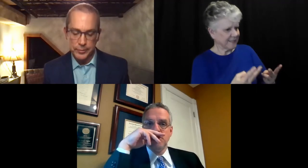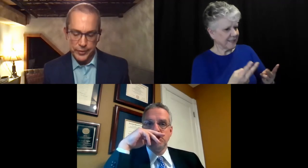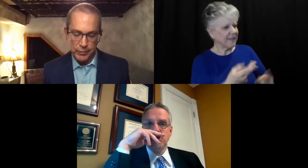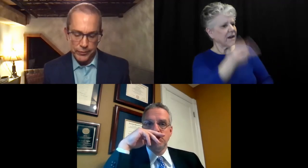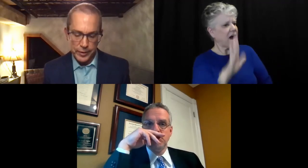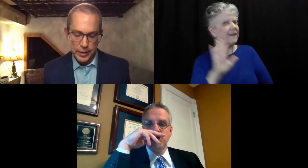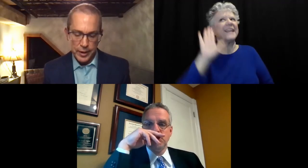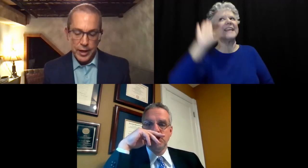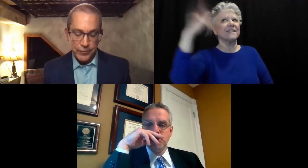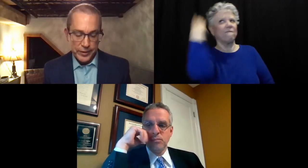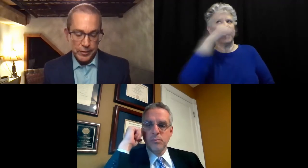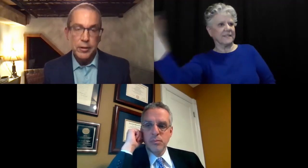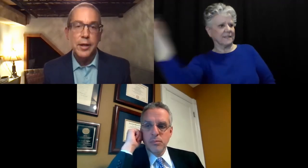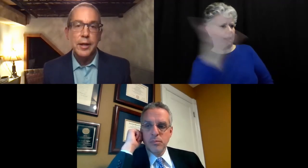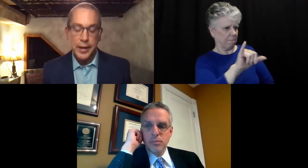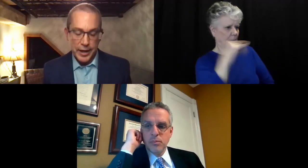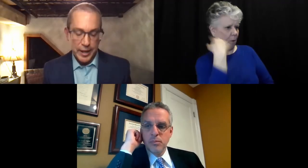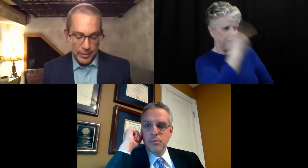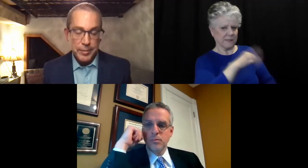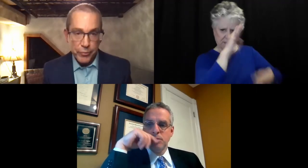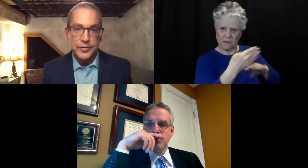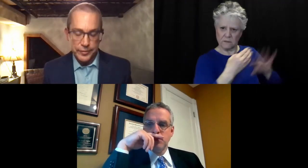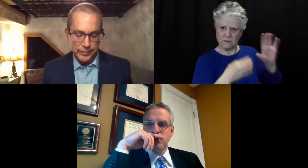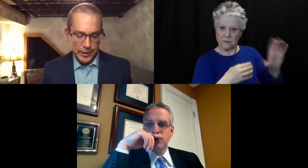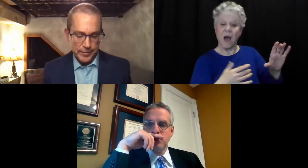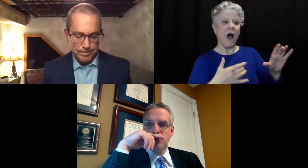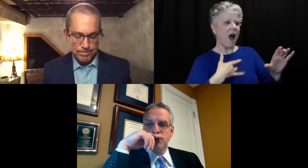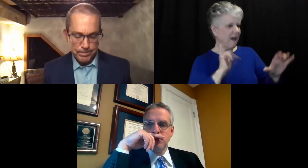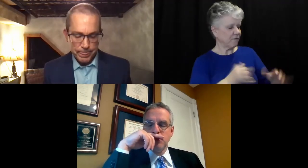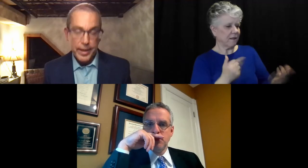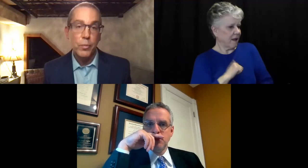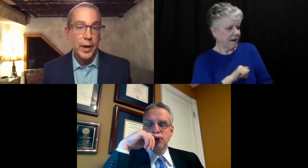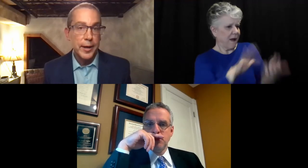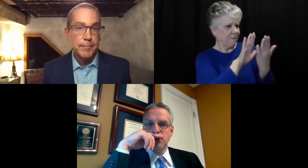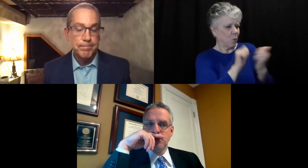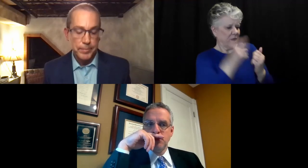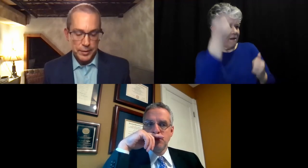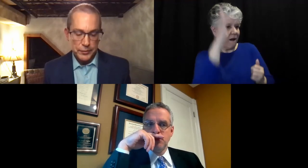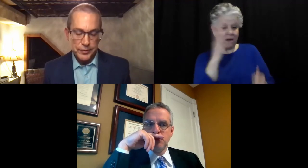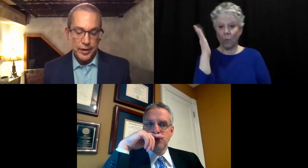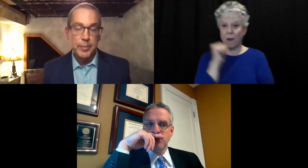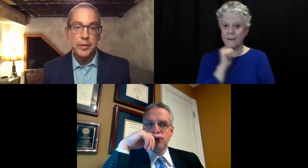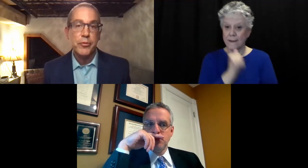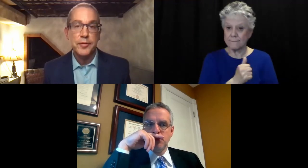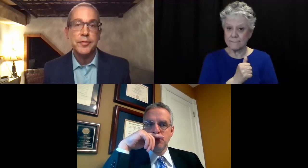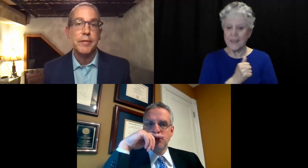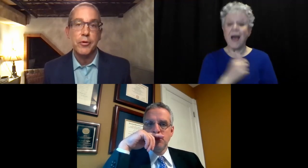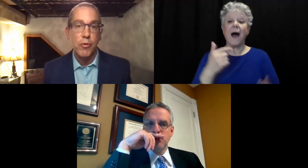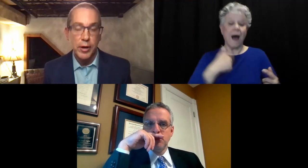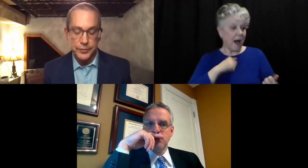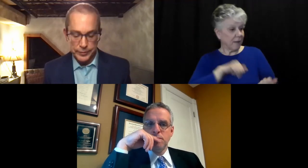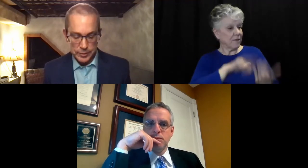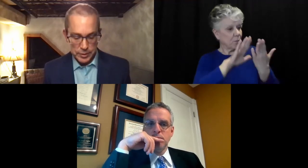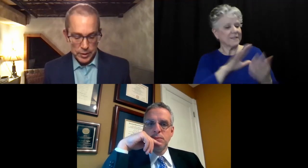God himself. I feel like I am in the presence of God. And why not? Since I am in the presence of